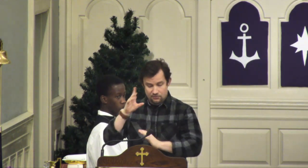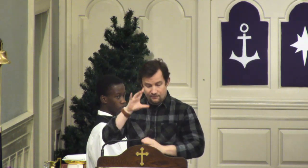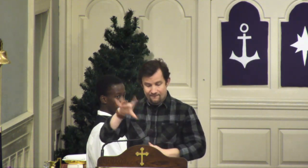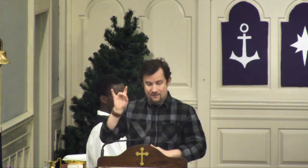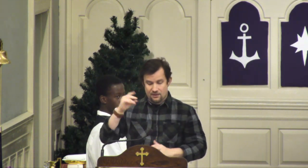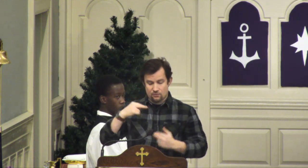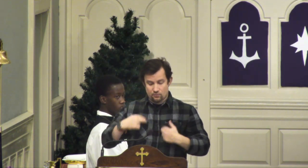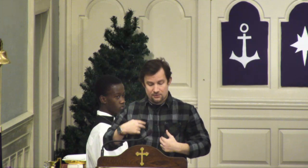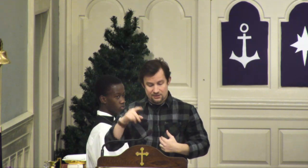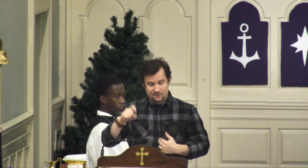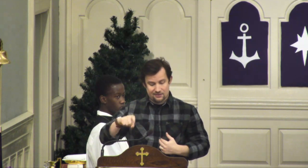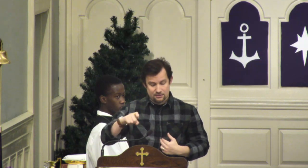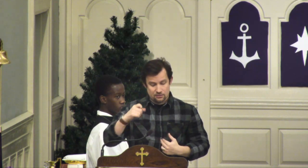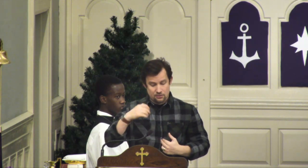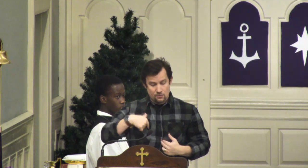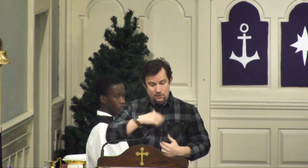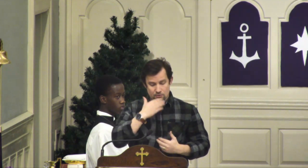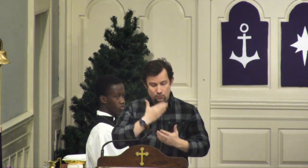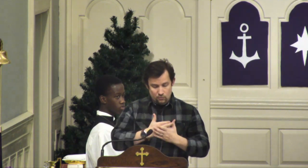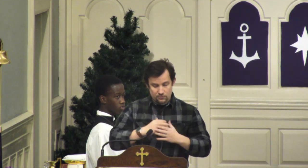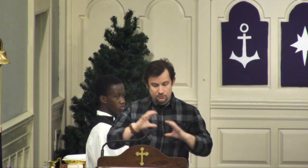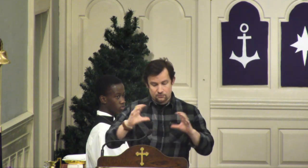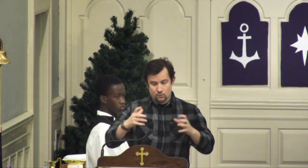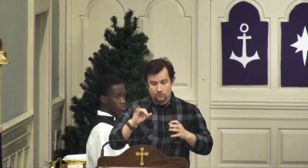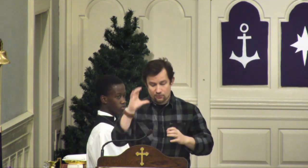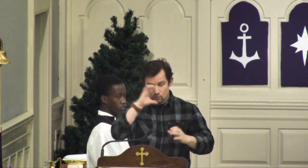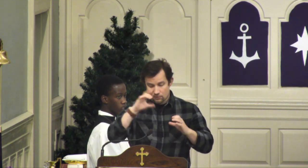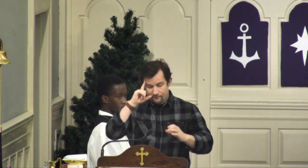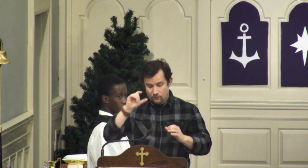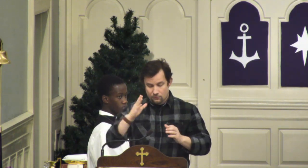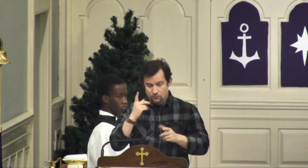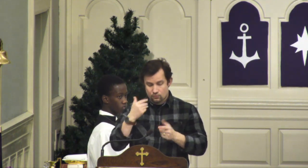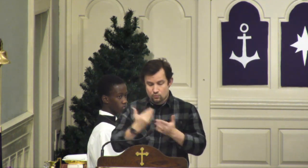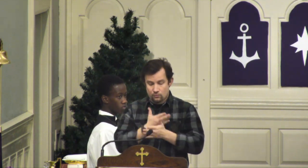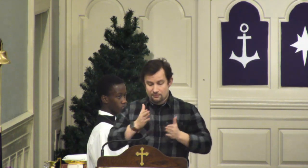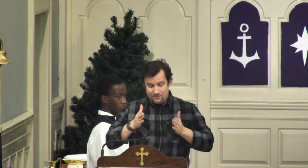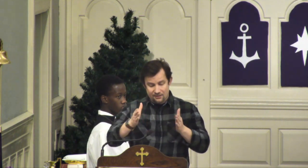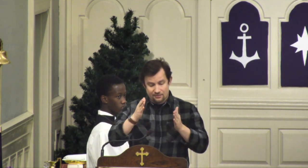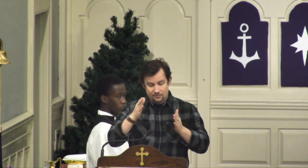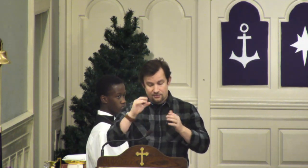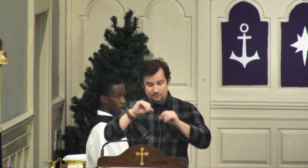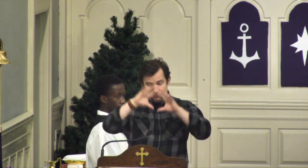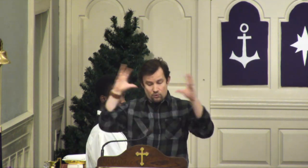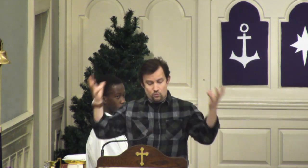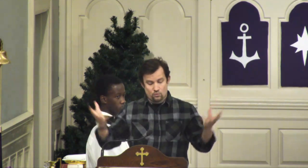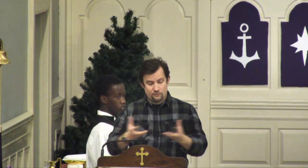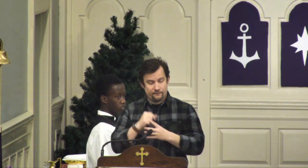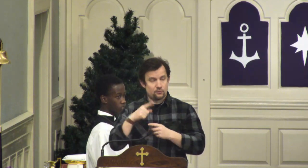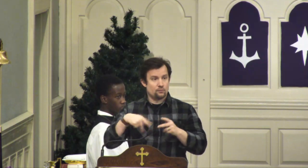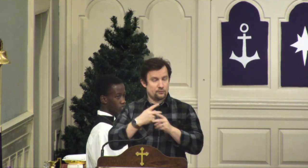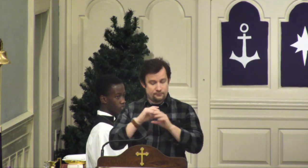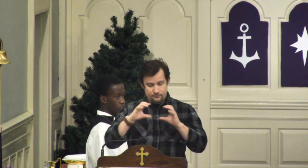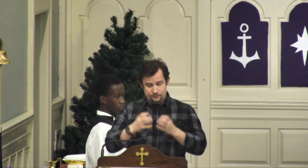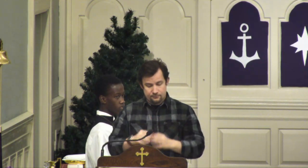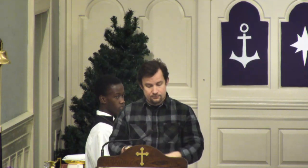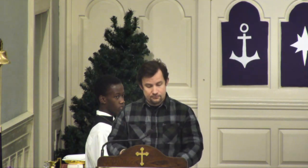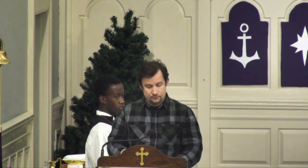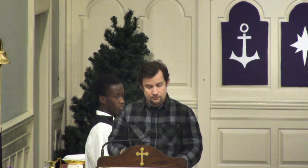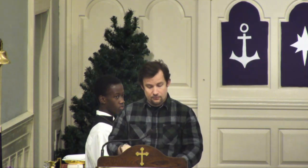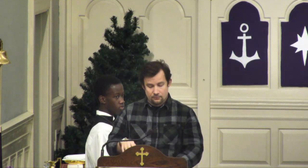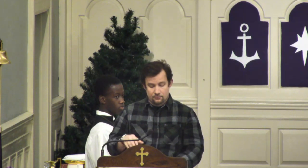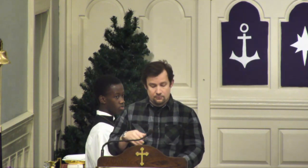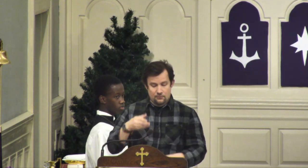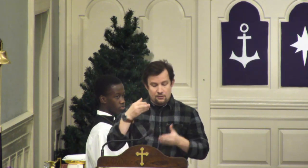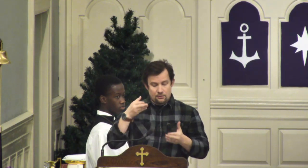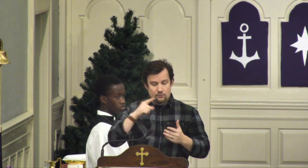committed to human development find people dedicated to the common good and ceaselessly seek out